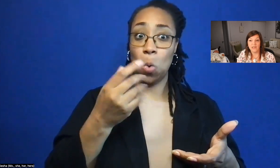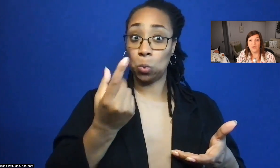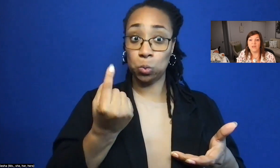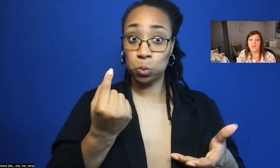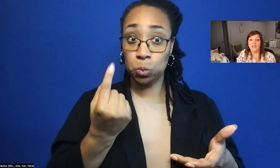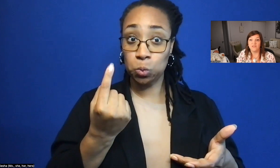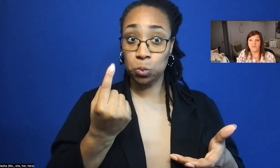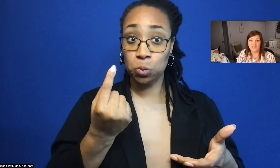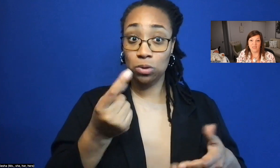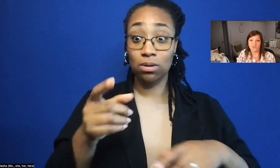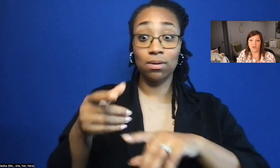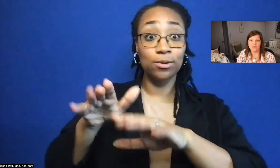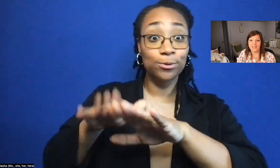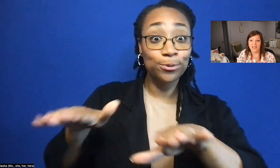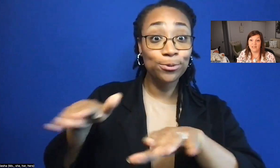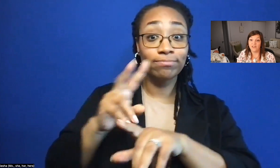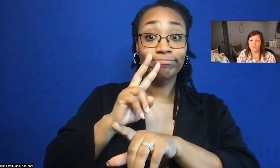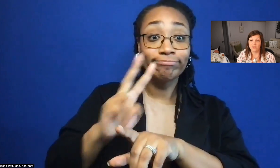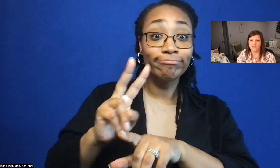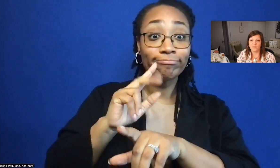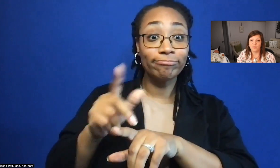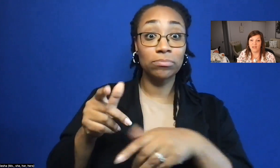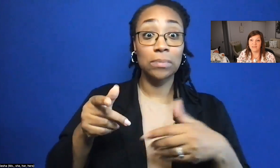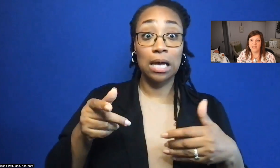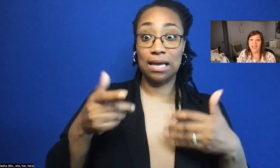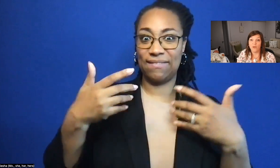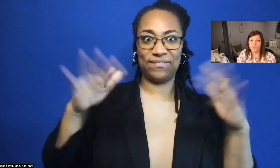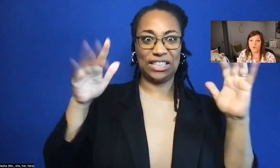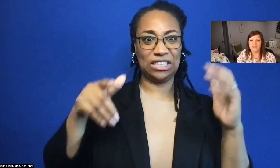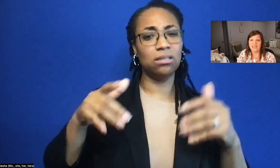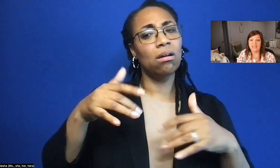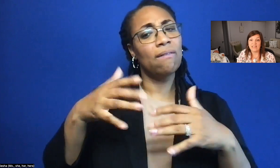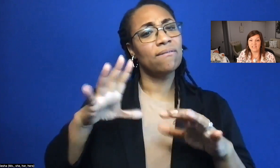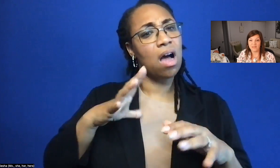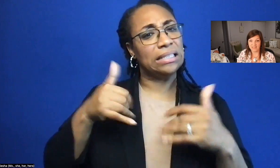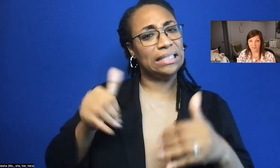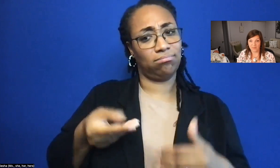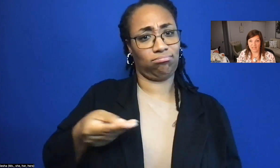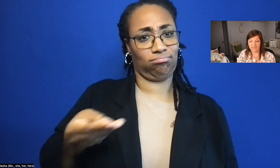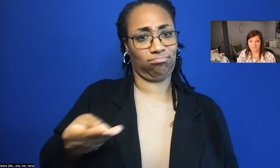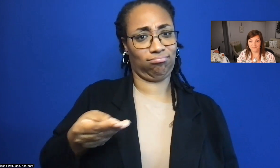this, but young infants may struggle to get enough milk from the breast and will most likely need to be